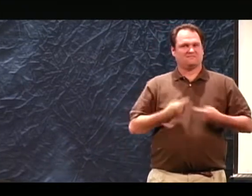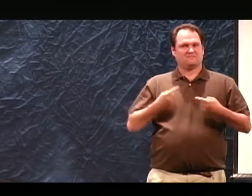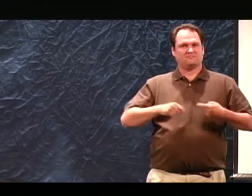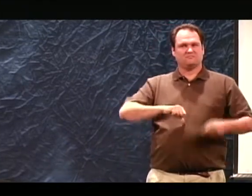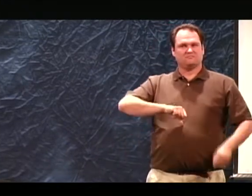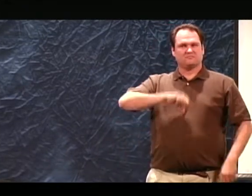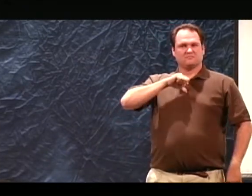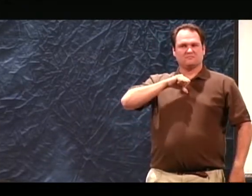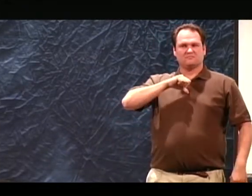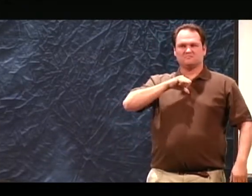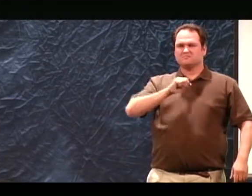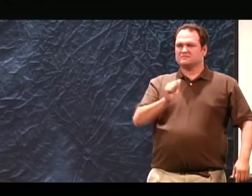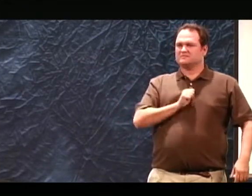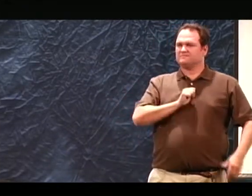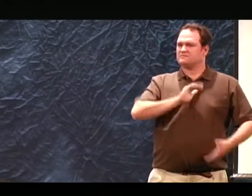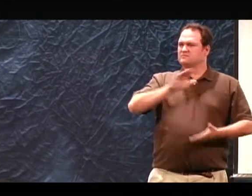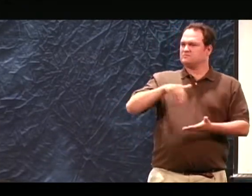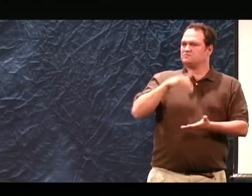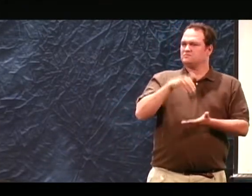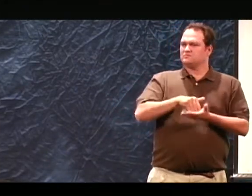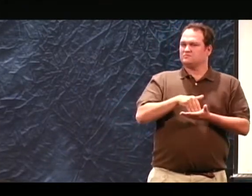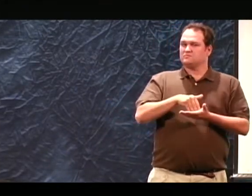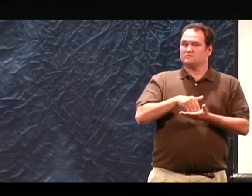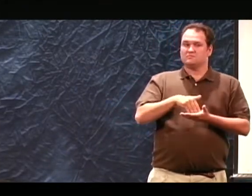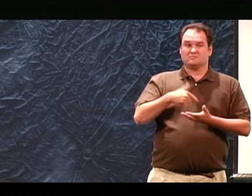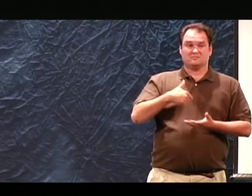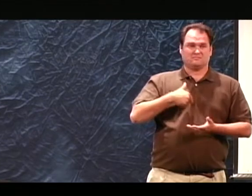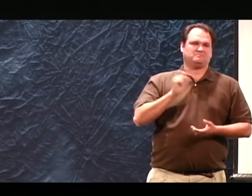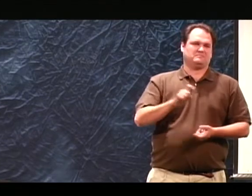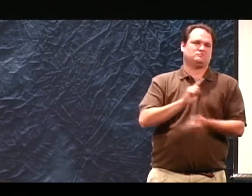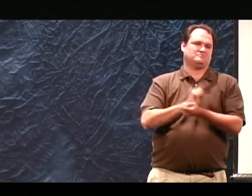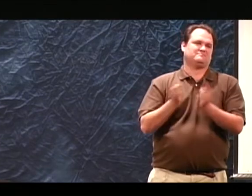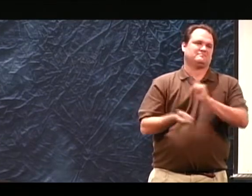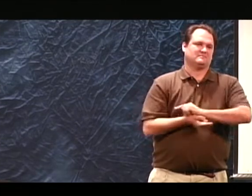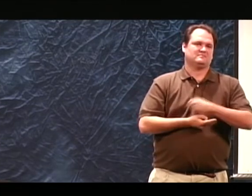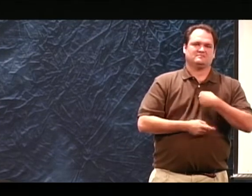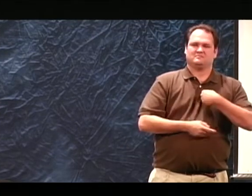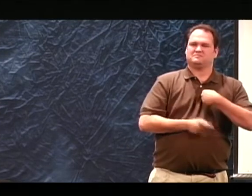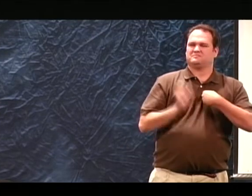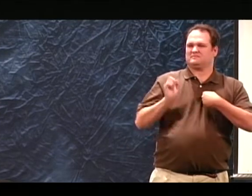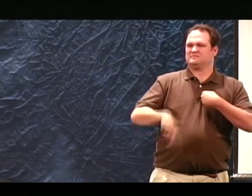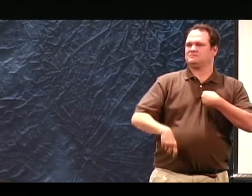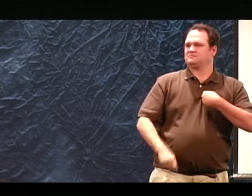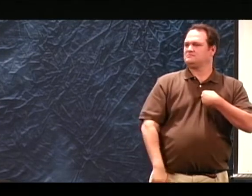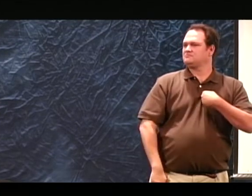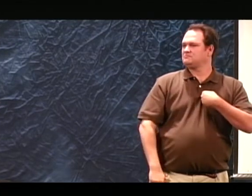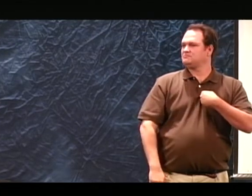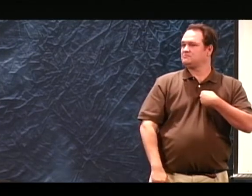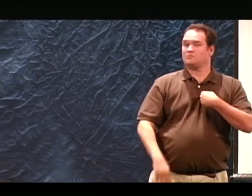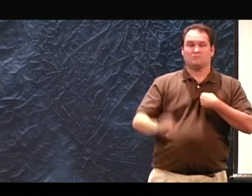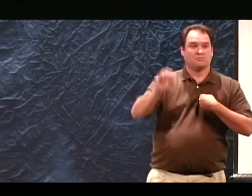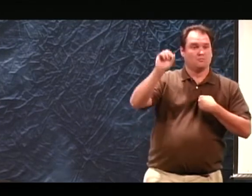the pastor and he's struggling with pride he's self-centered he needs to repent